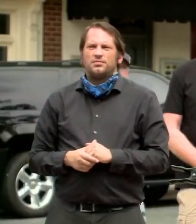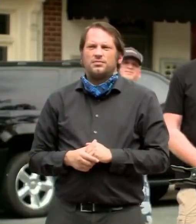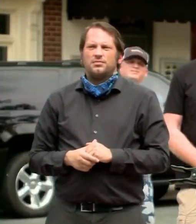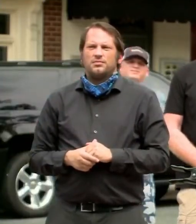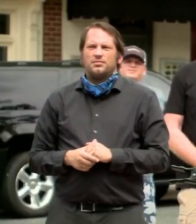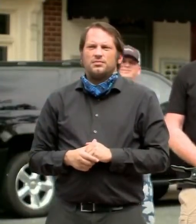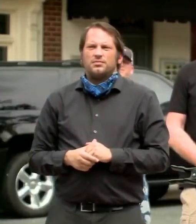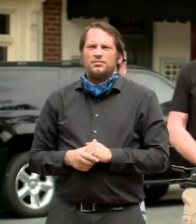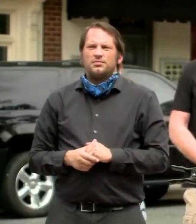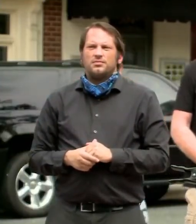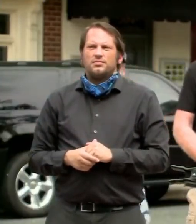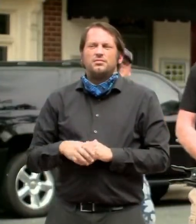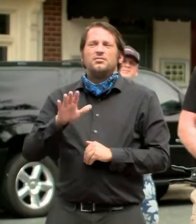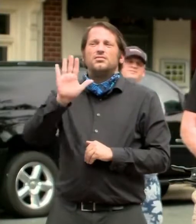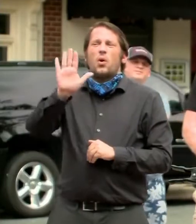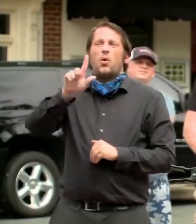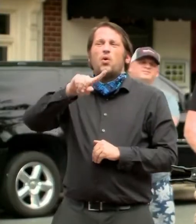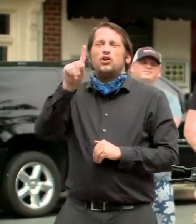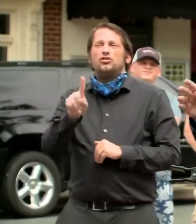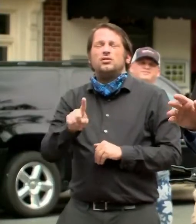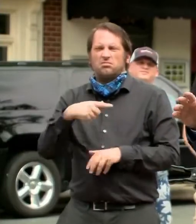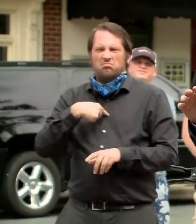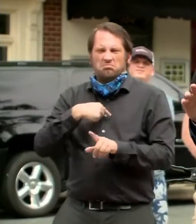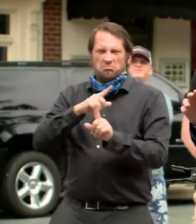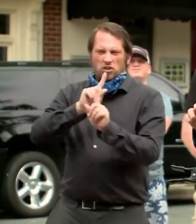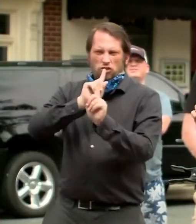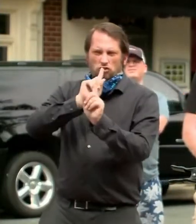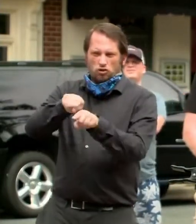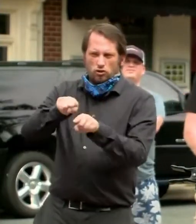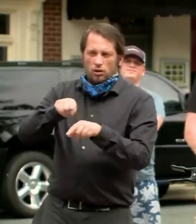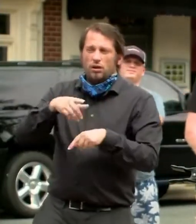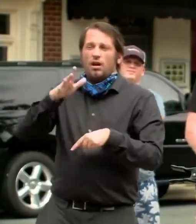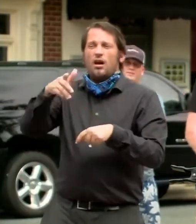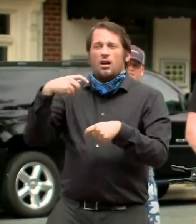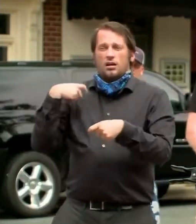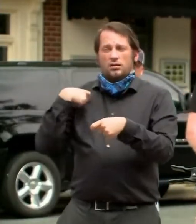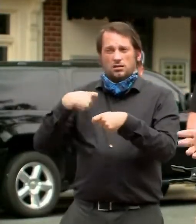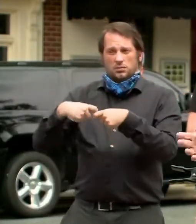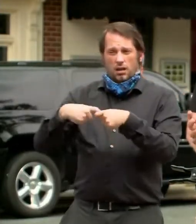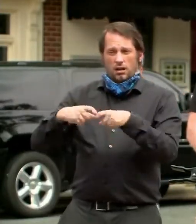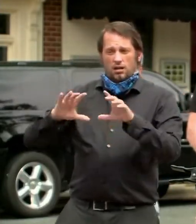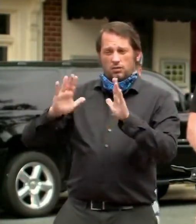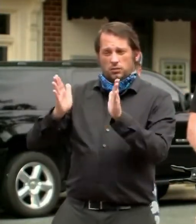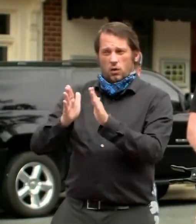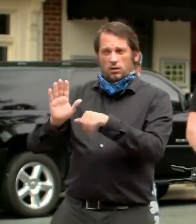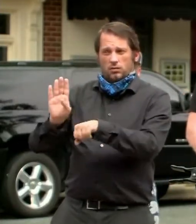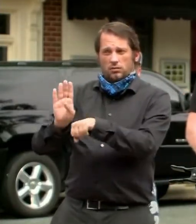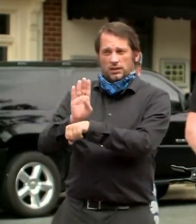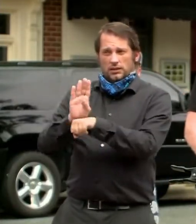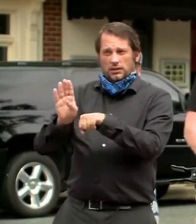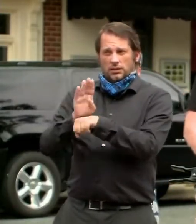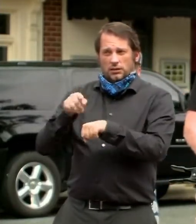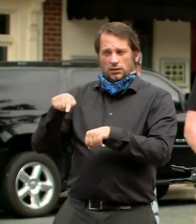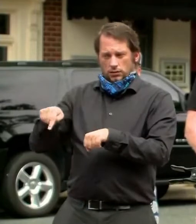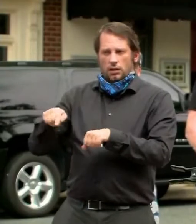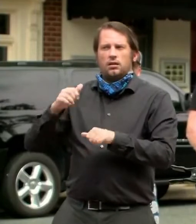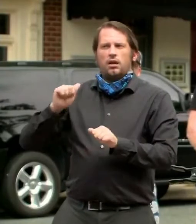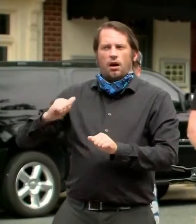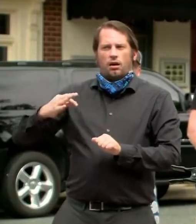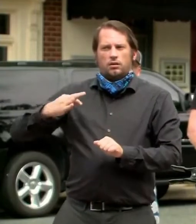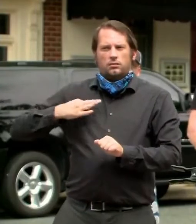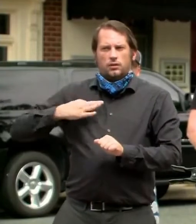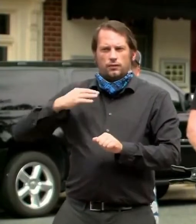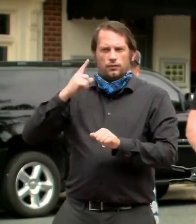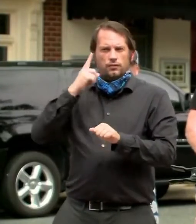The answer to your question is Hispanic small businesses were eligible to apply for small business